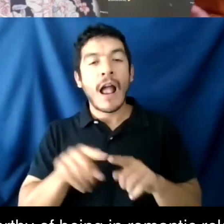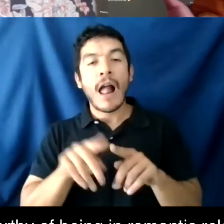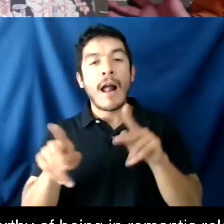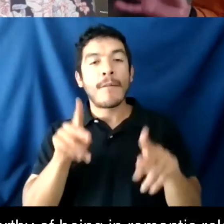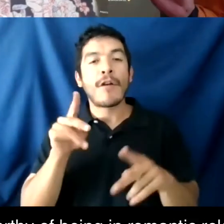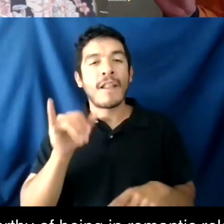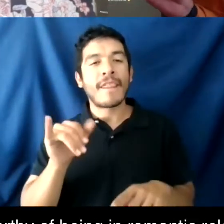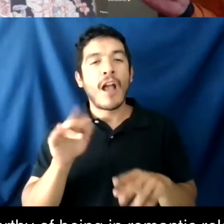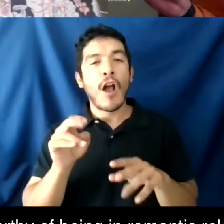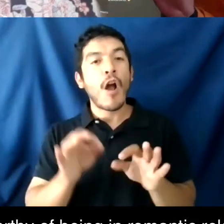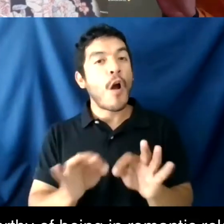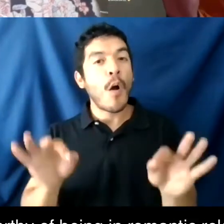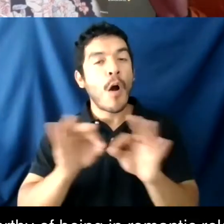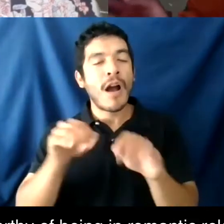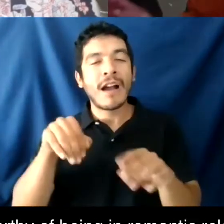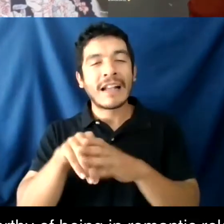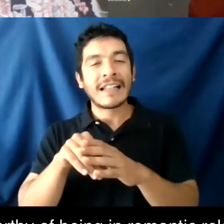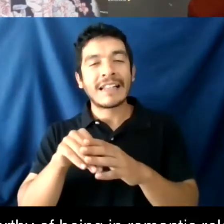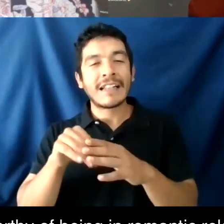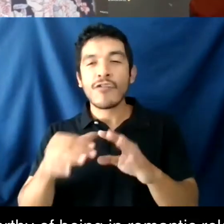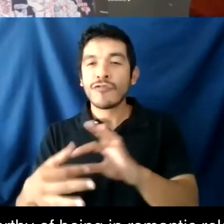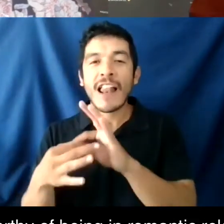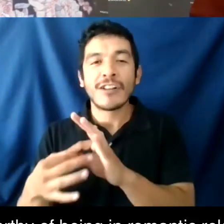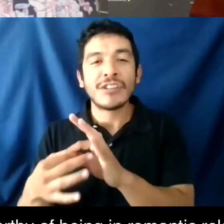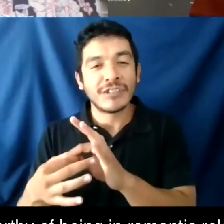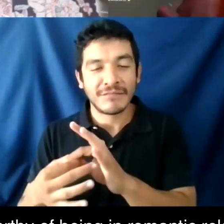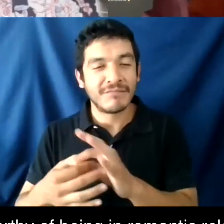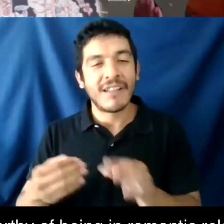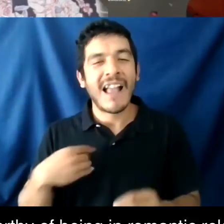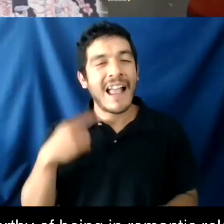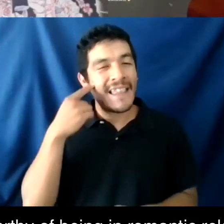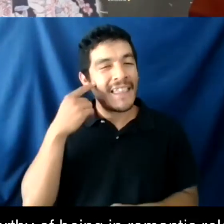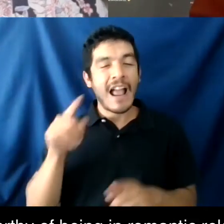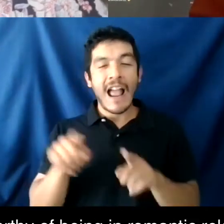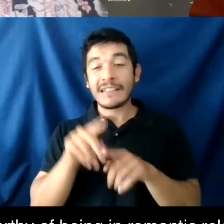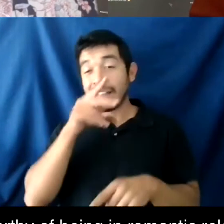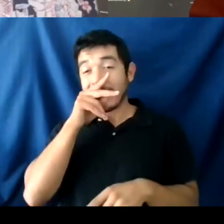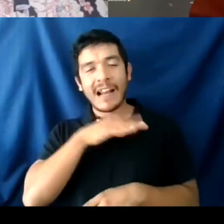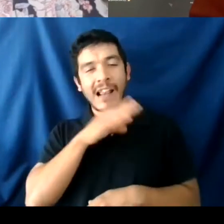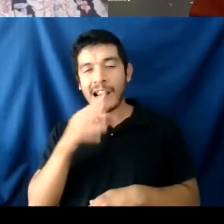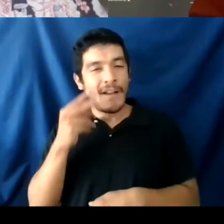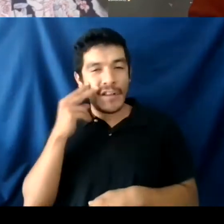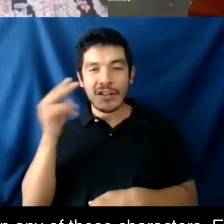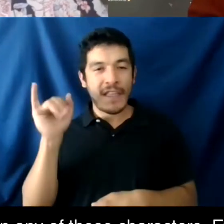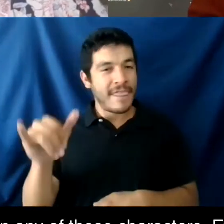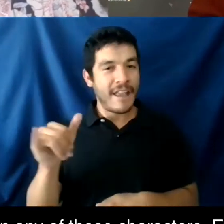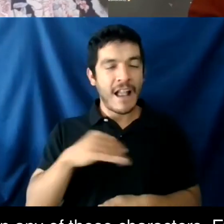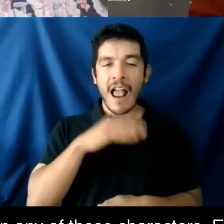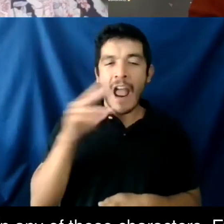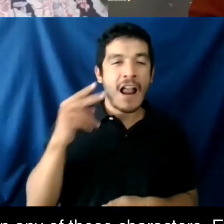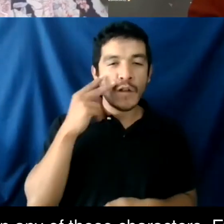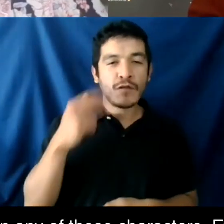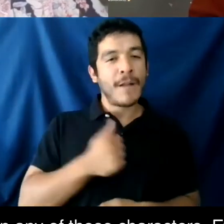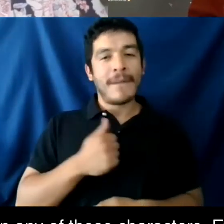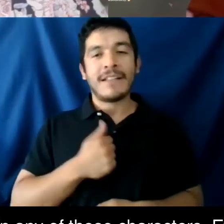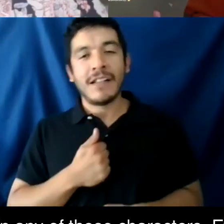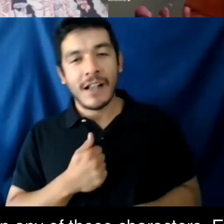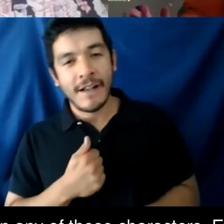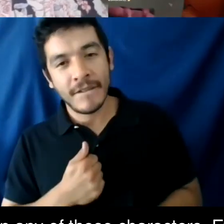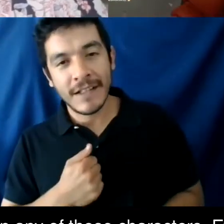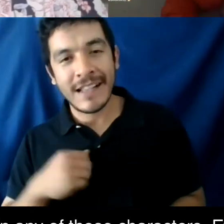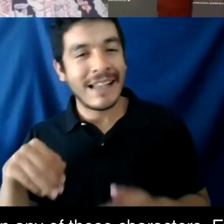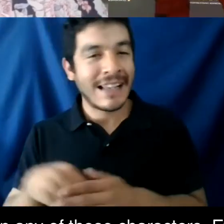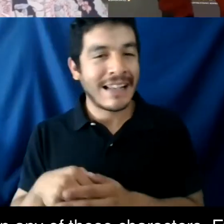are like worthy of being in romantic relationships. And like as a kid, I never saw that. I never saw myself